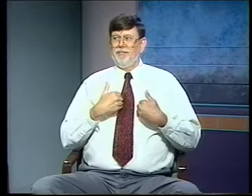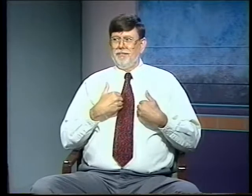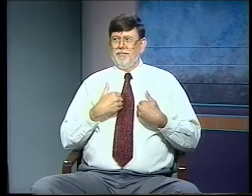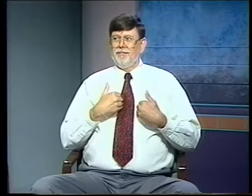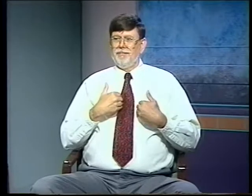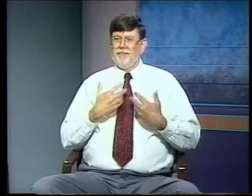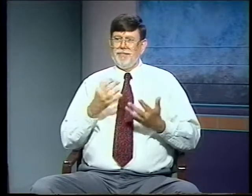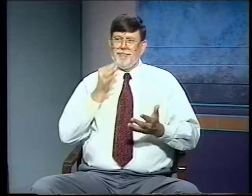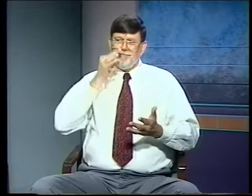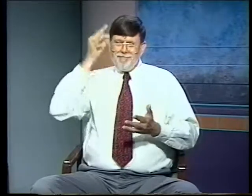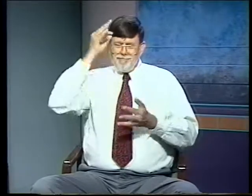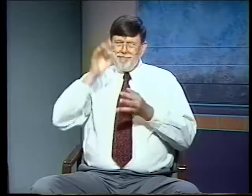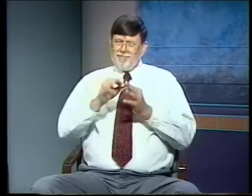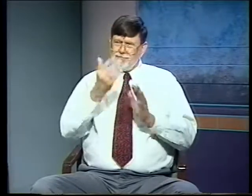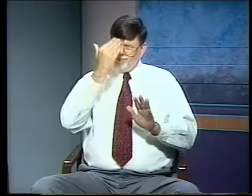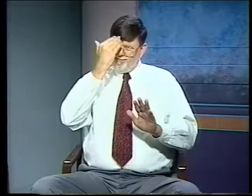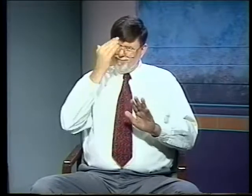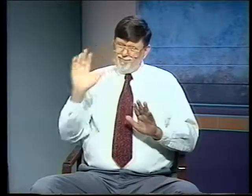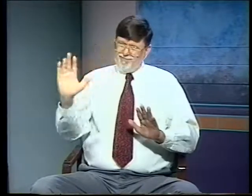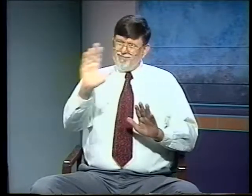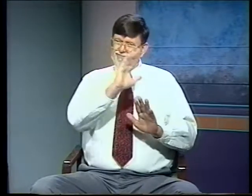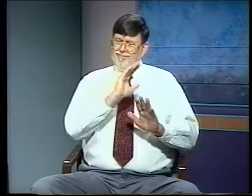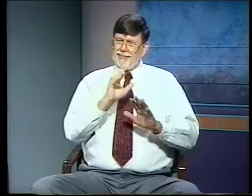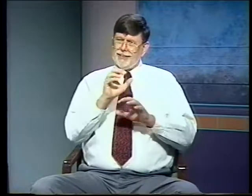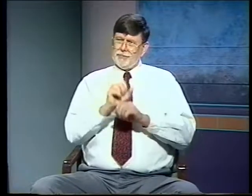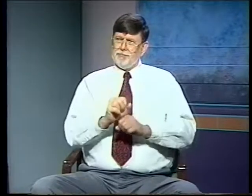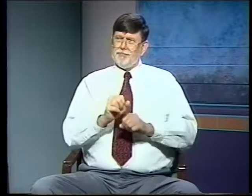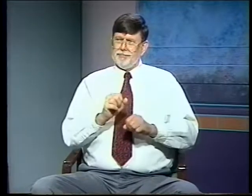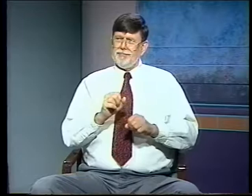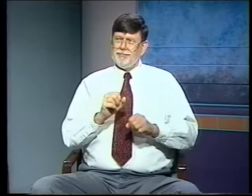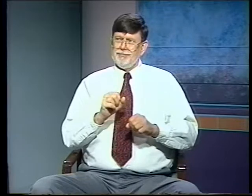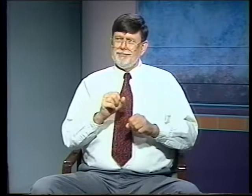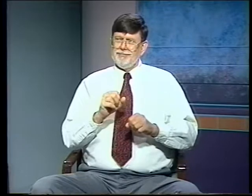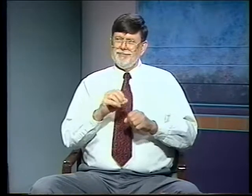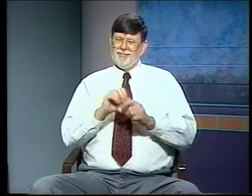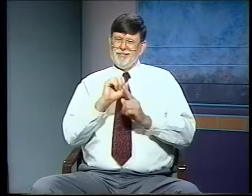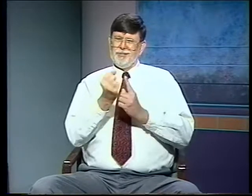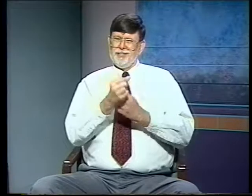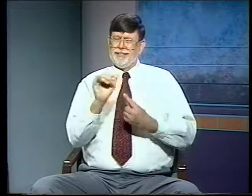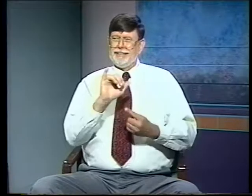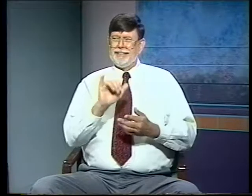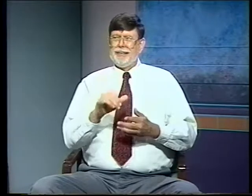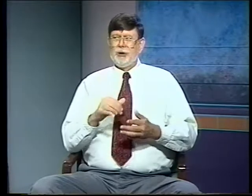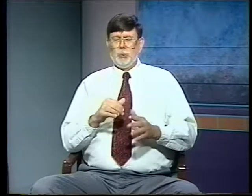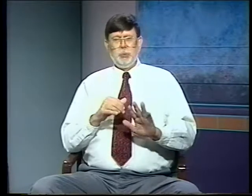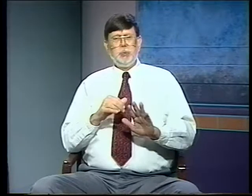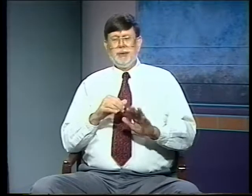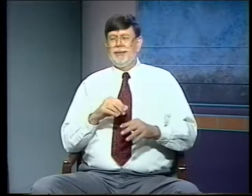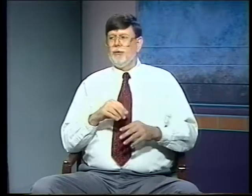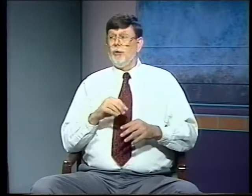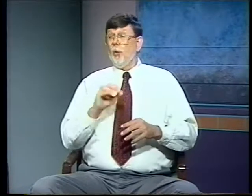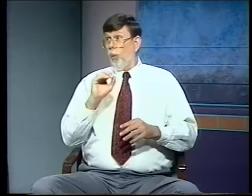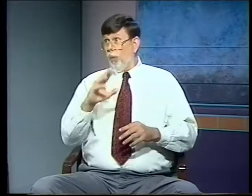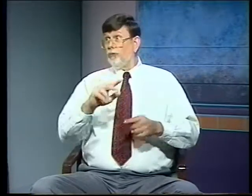pas. And that was one of the reasons why it's important to have an interpreter who is